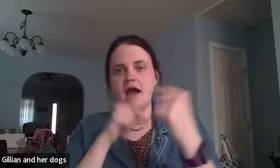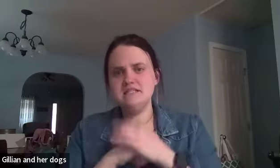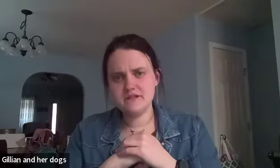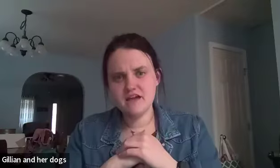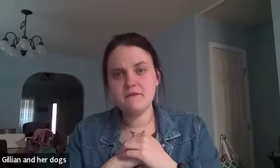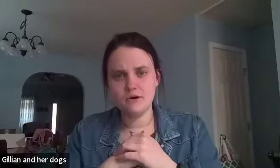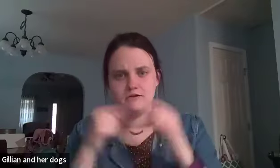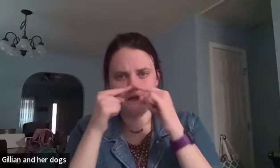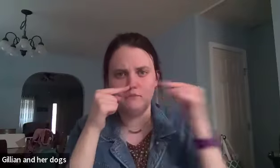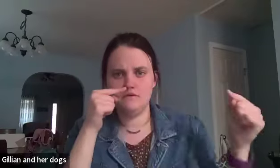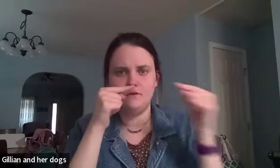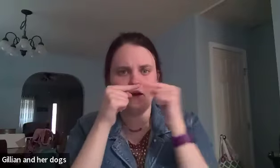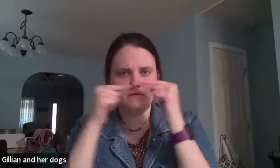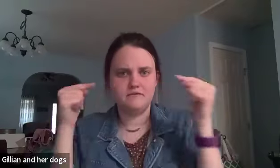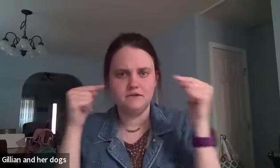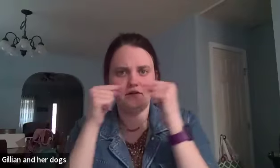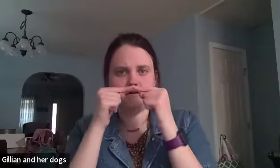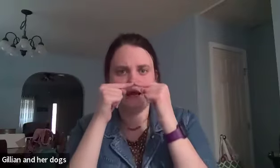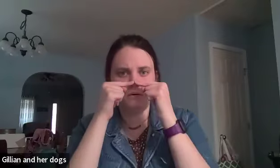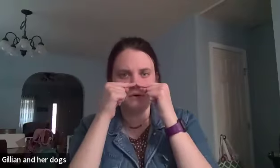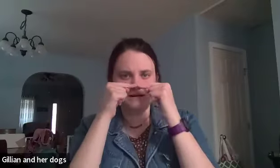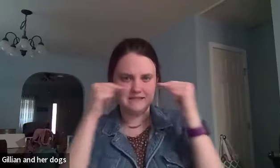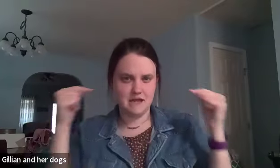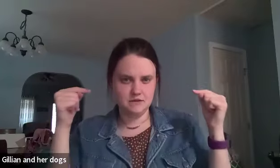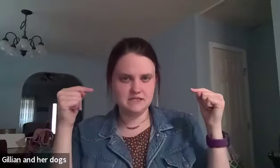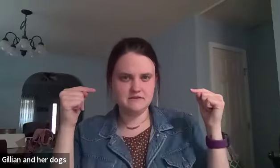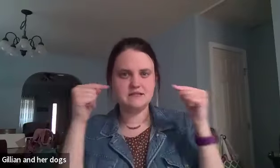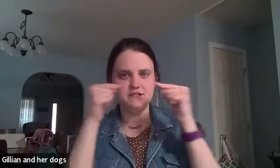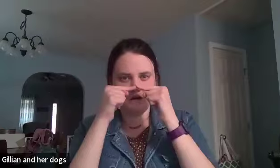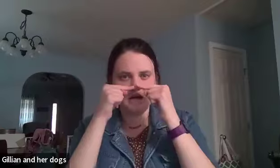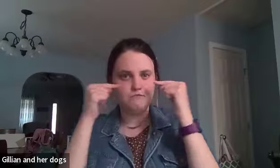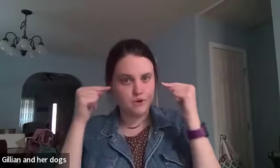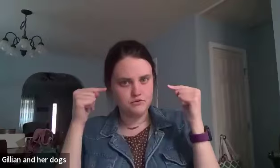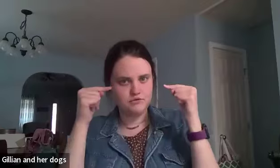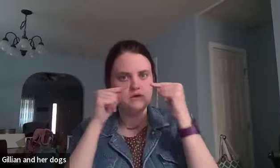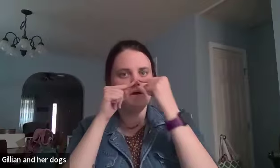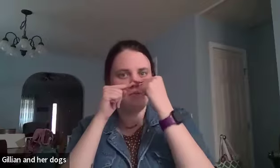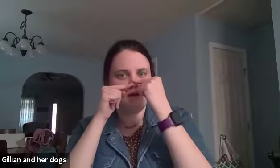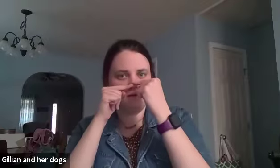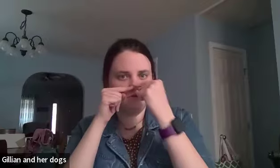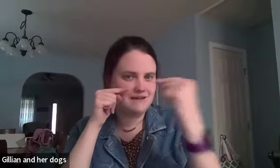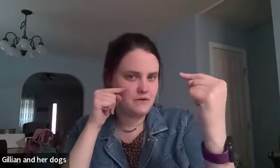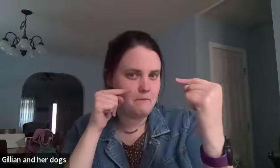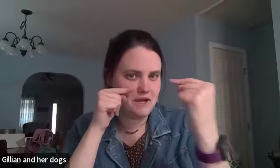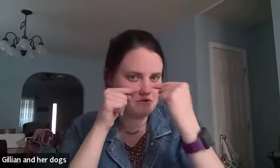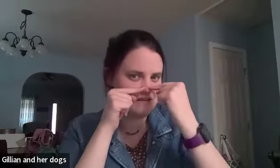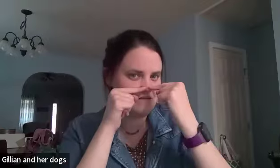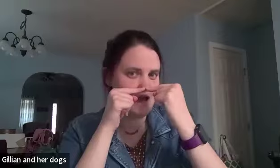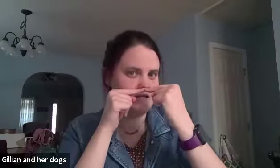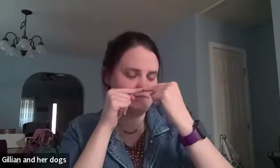I typically have my pointer finger moving away from everything. Now, when I'm going sideways like this, I do kind of have both. But if I'm doing it from my nose like that, I